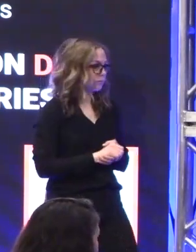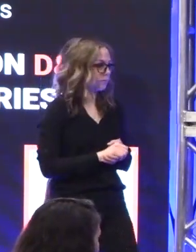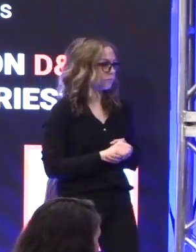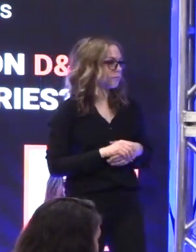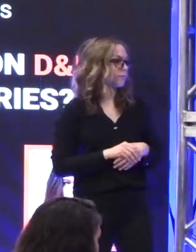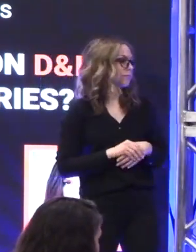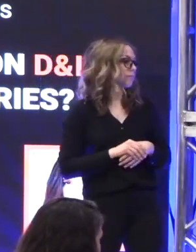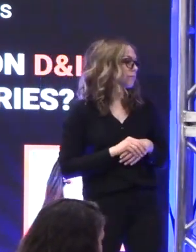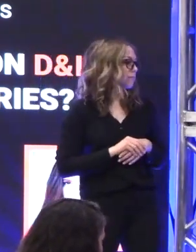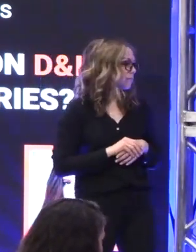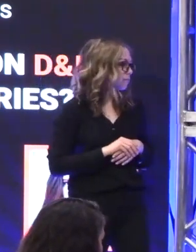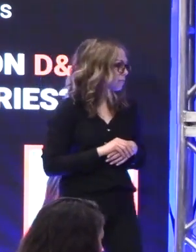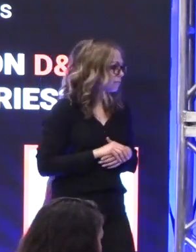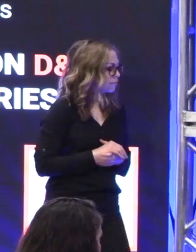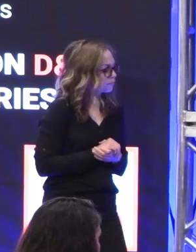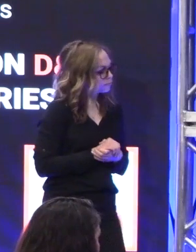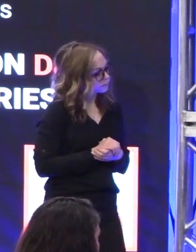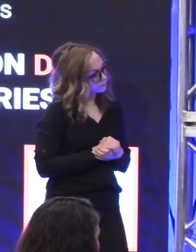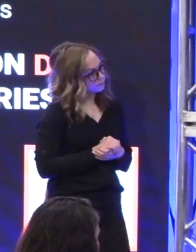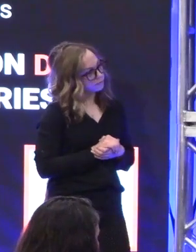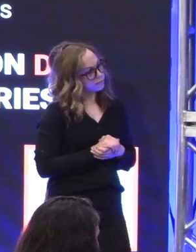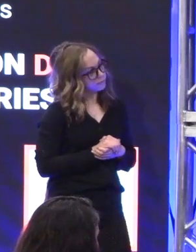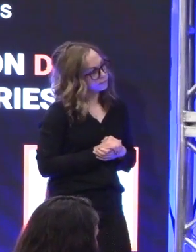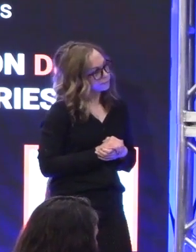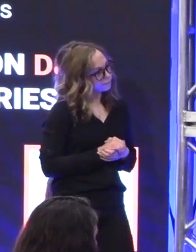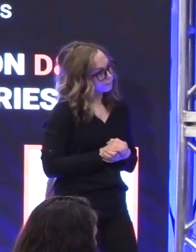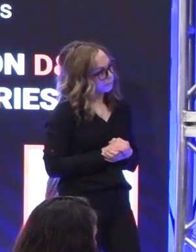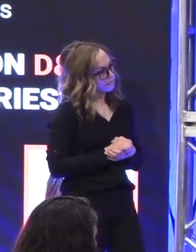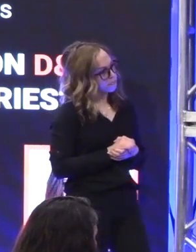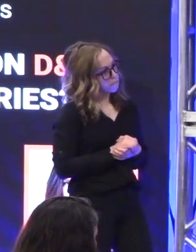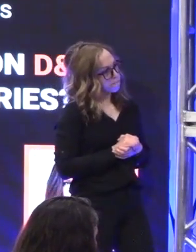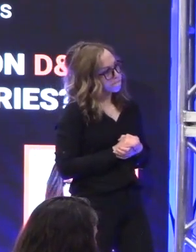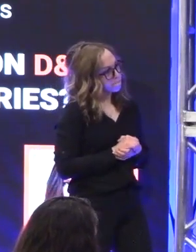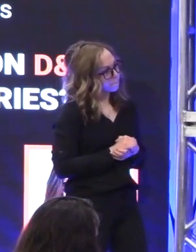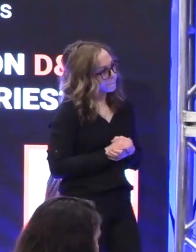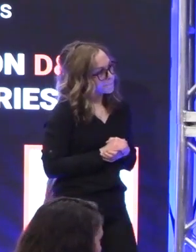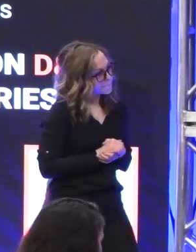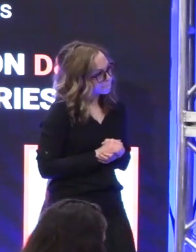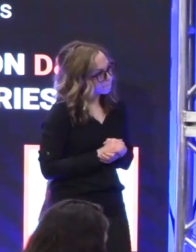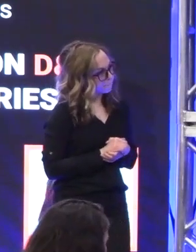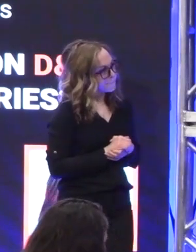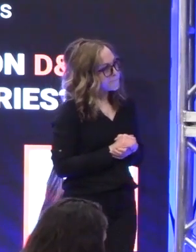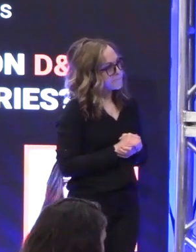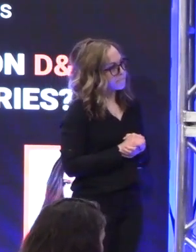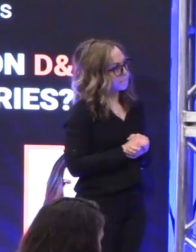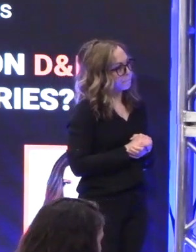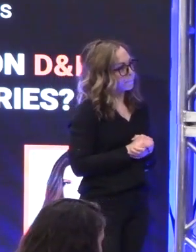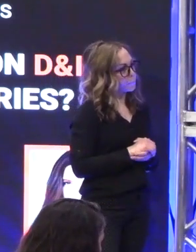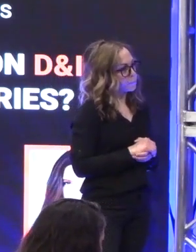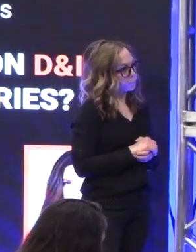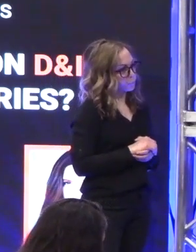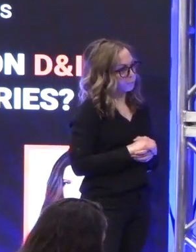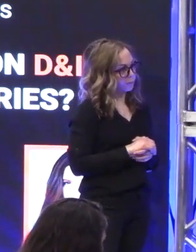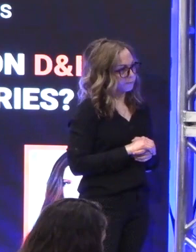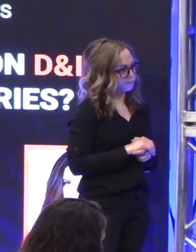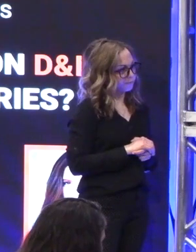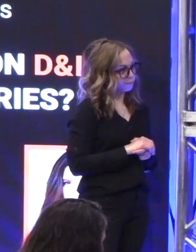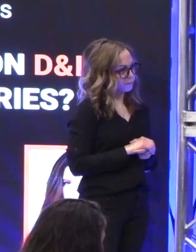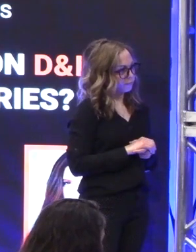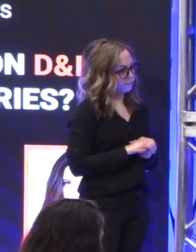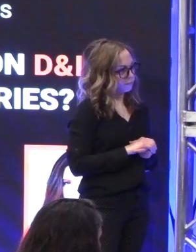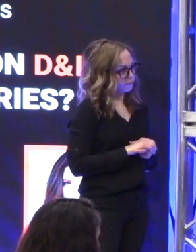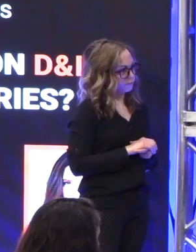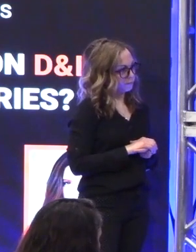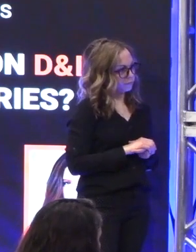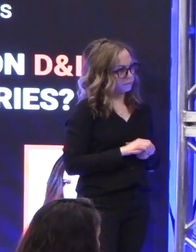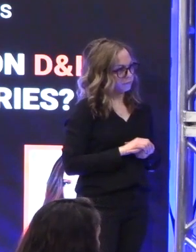But I feel like representation, people, you know, it has to be visible, people thinking that that has to be the case, but that's not